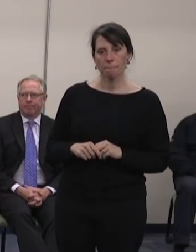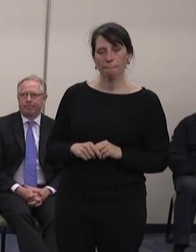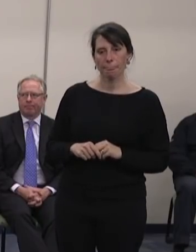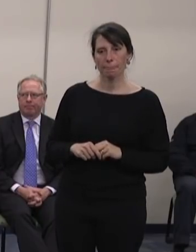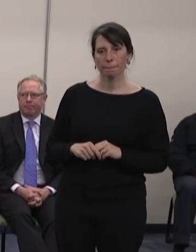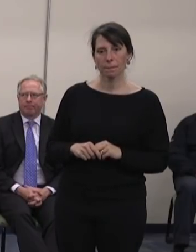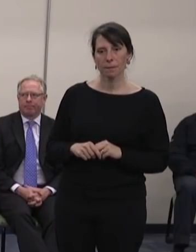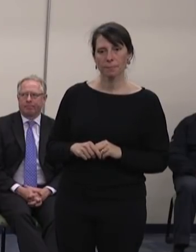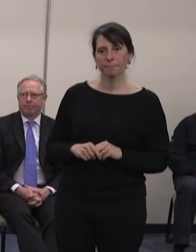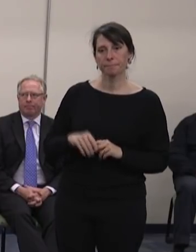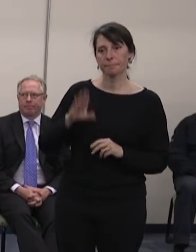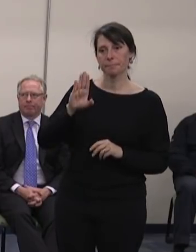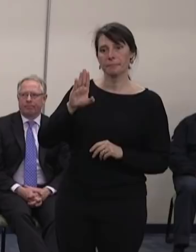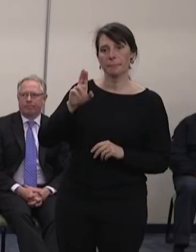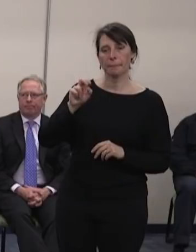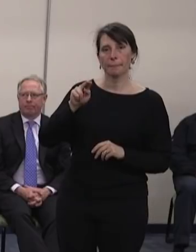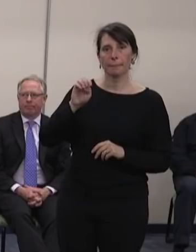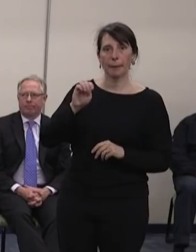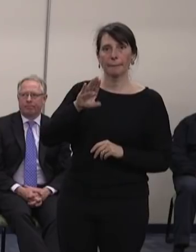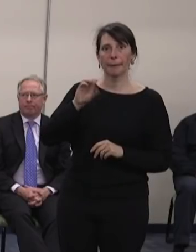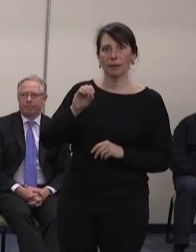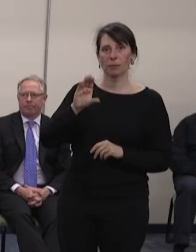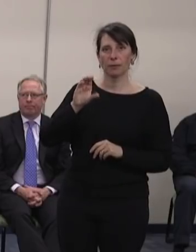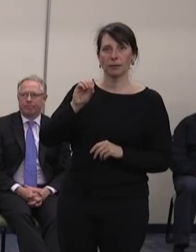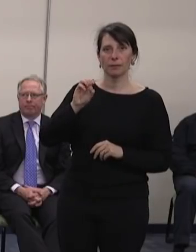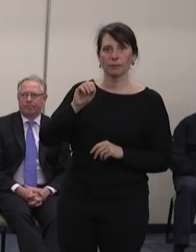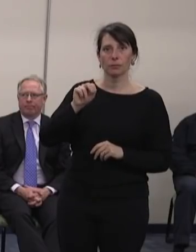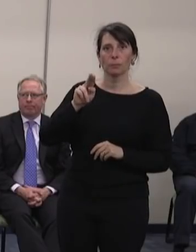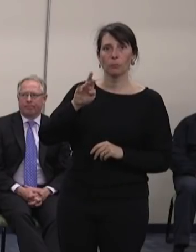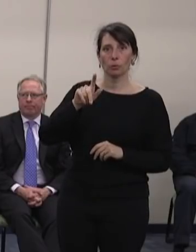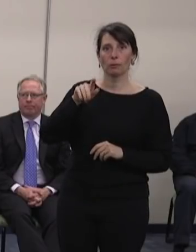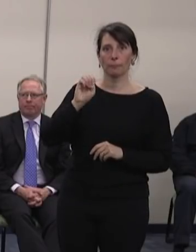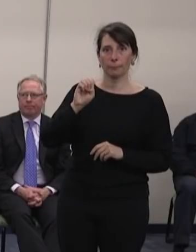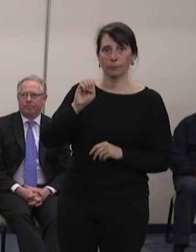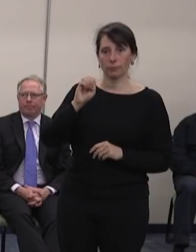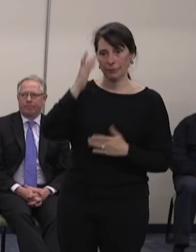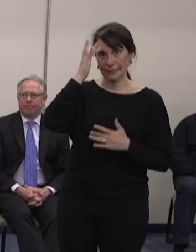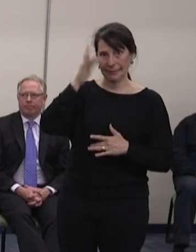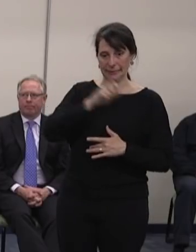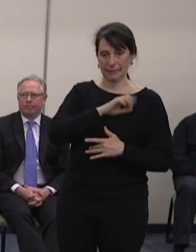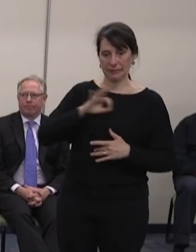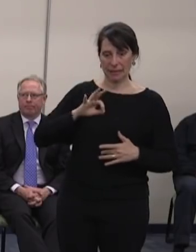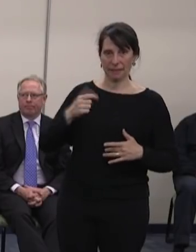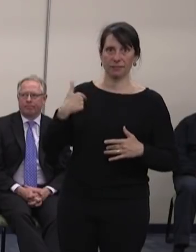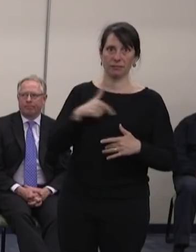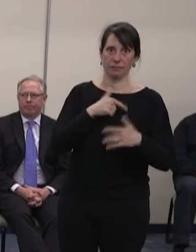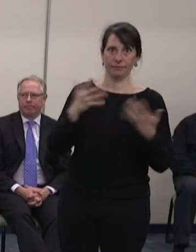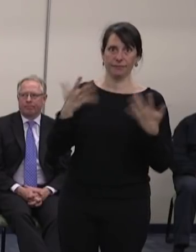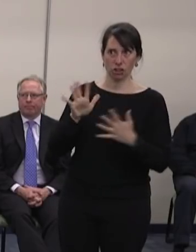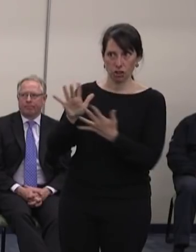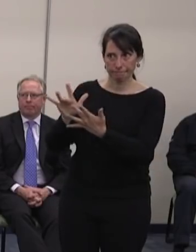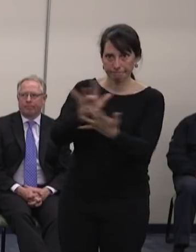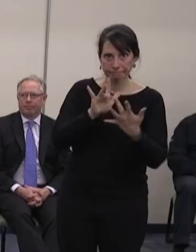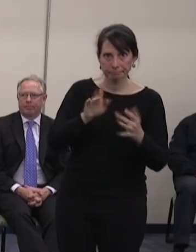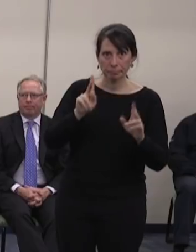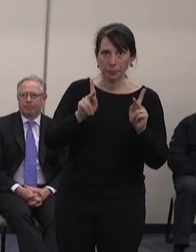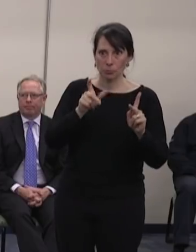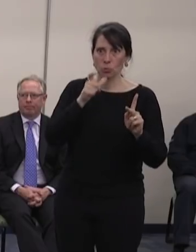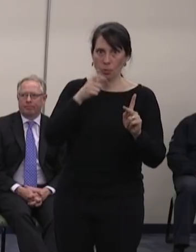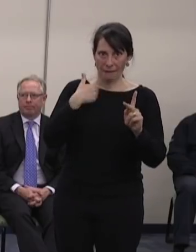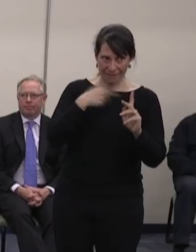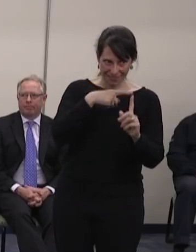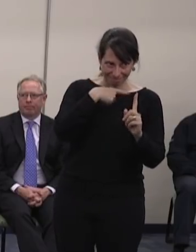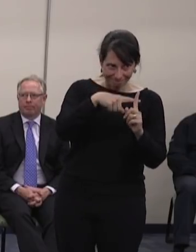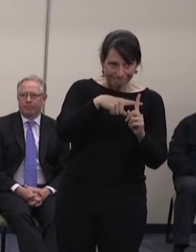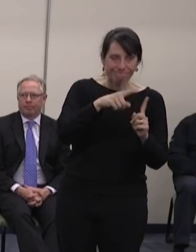Buncombe County communicable disease staff have contacted each individual with COVID-19, informing them of their test results